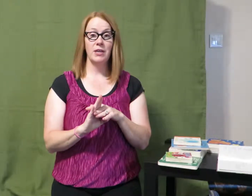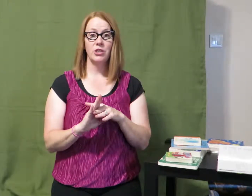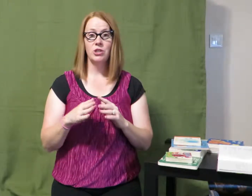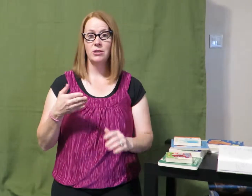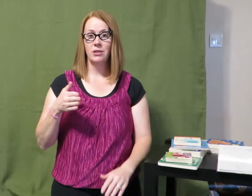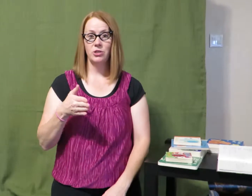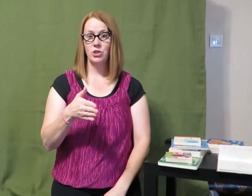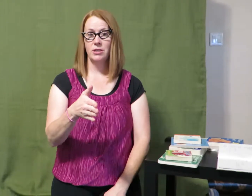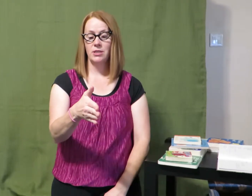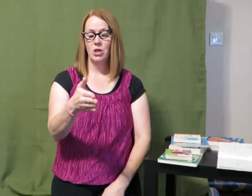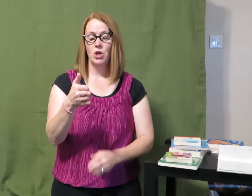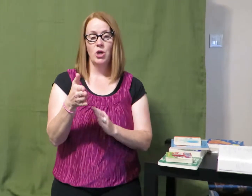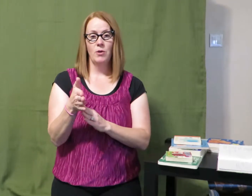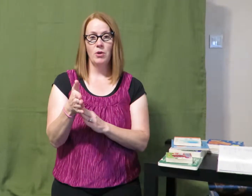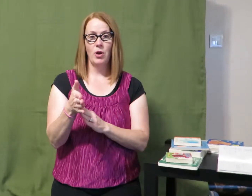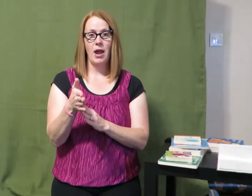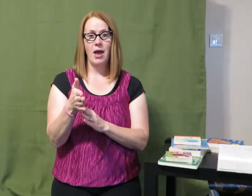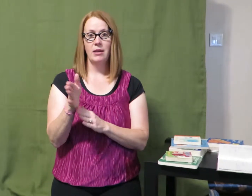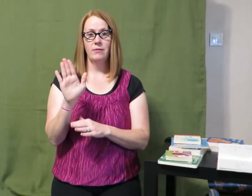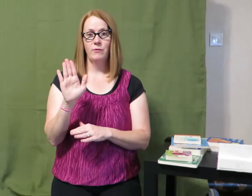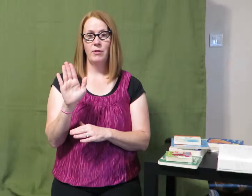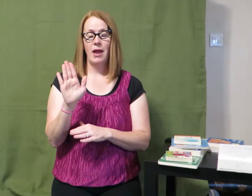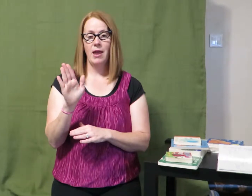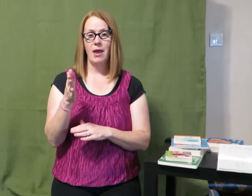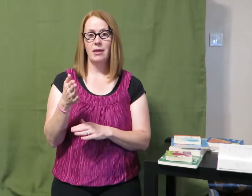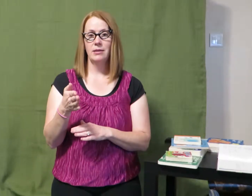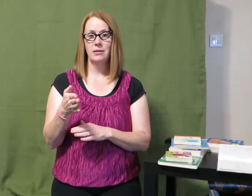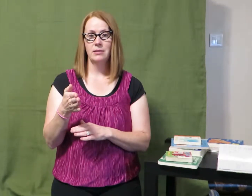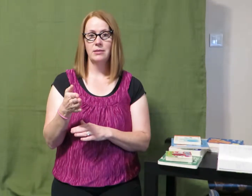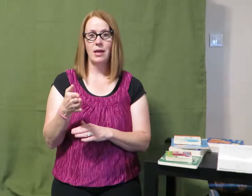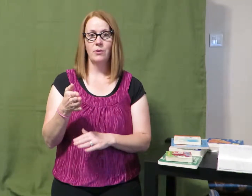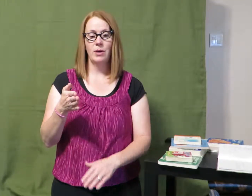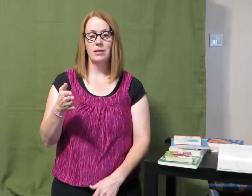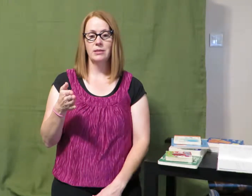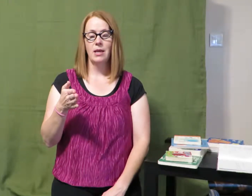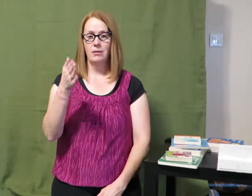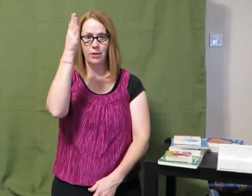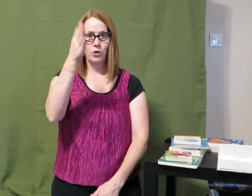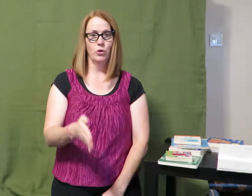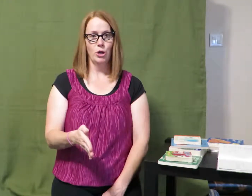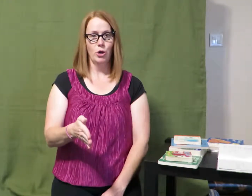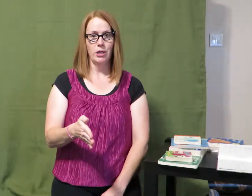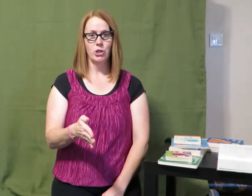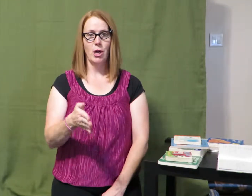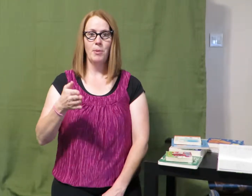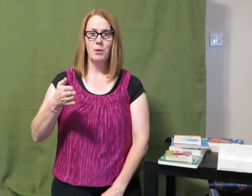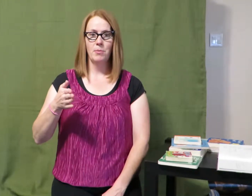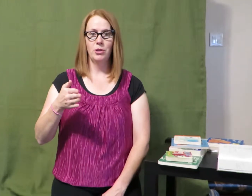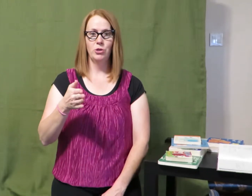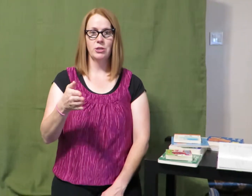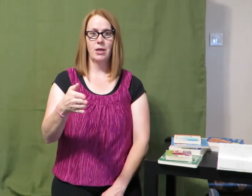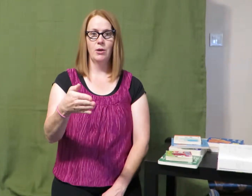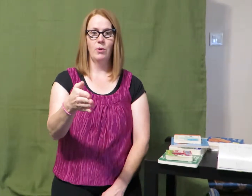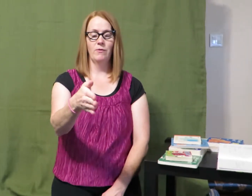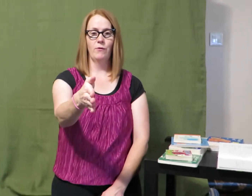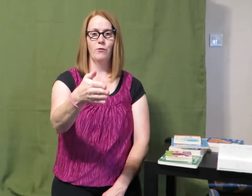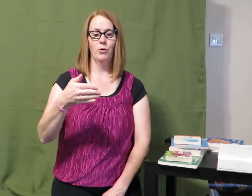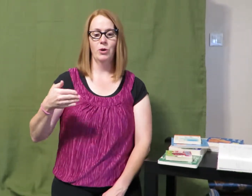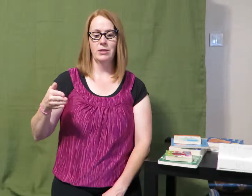Fish is just your hand, flat hand, sideways, like you're doing a karate chop, but you just kind of wave it forward as